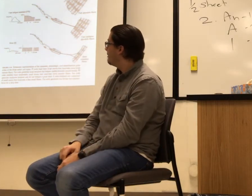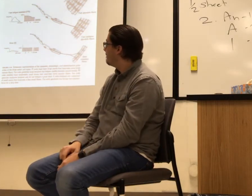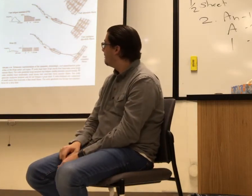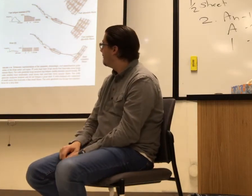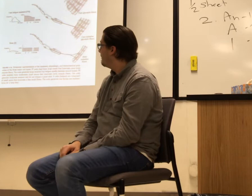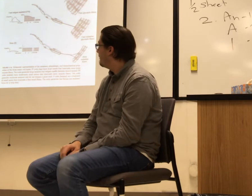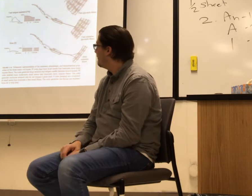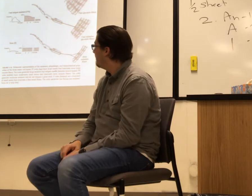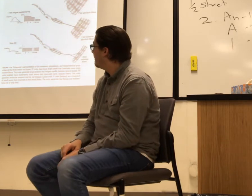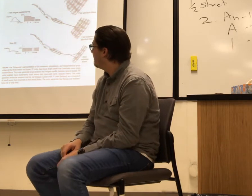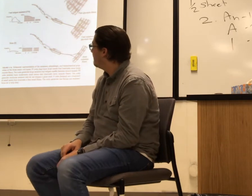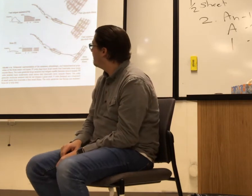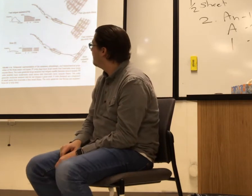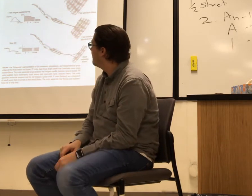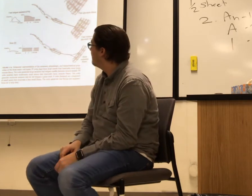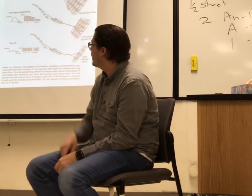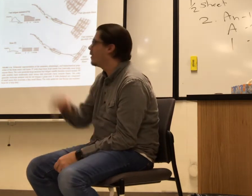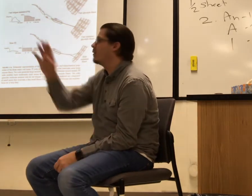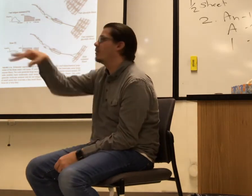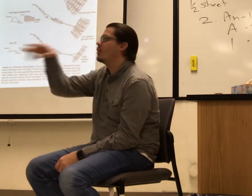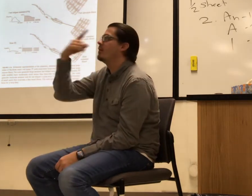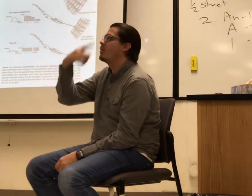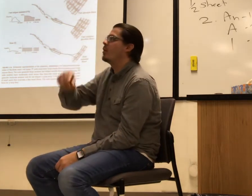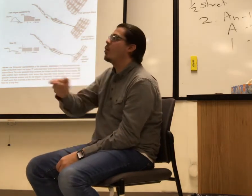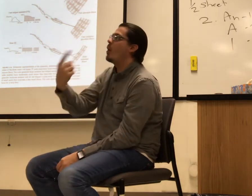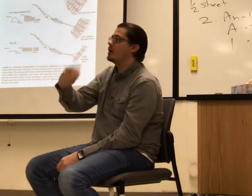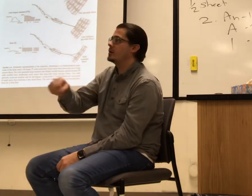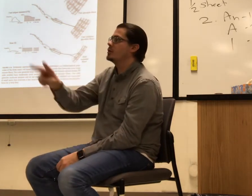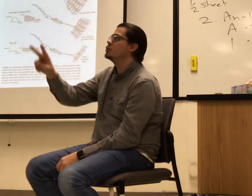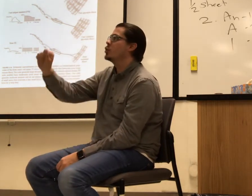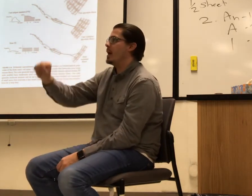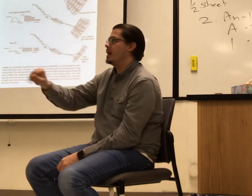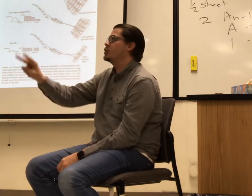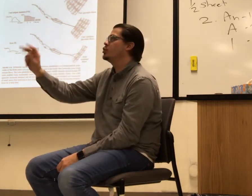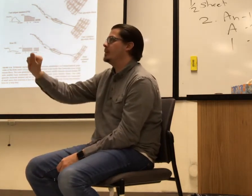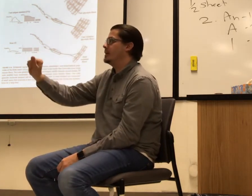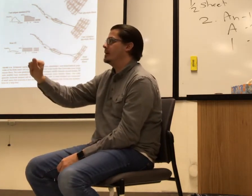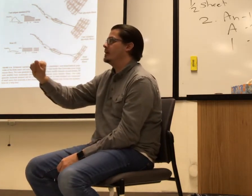Well, the 1s, 2As, the 2Bs. I'll